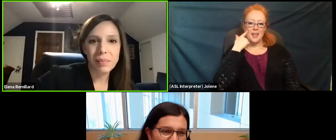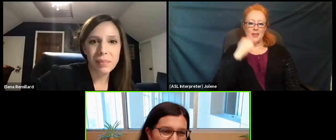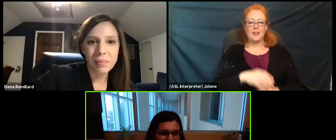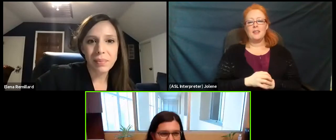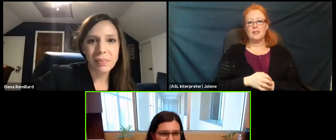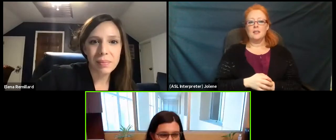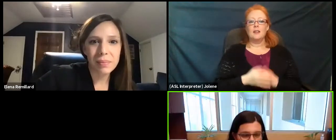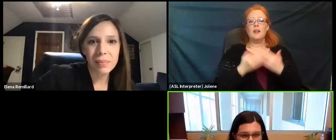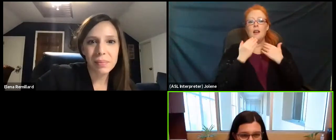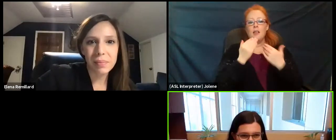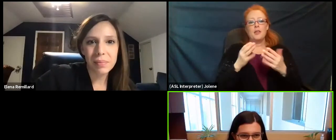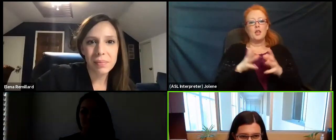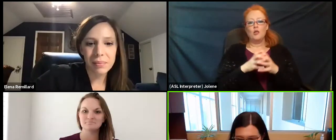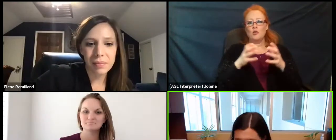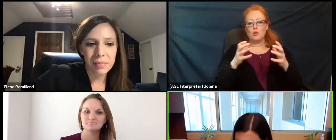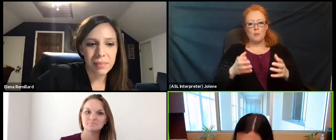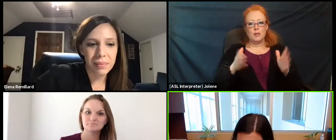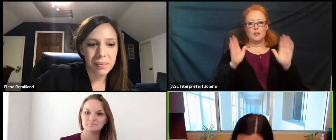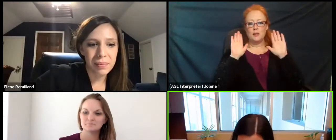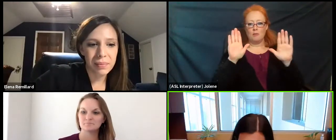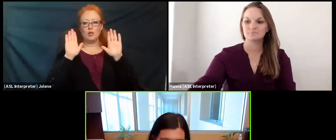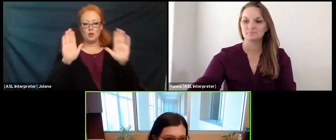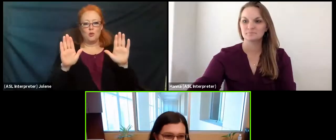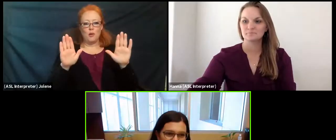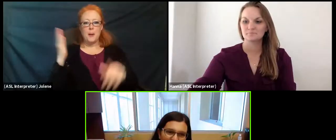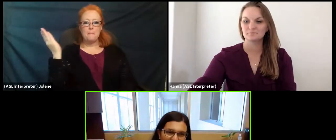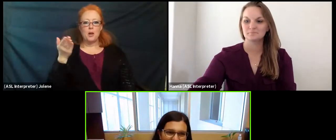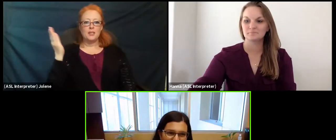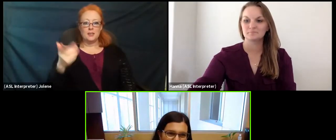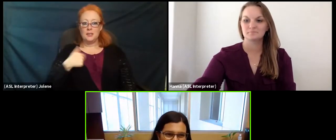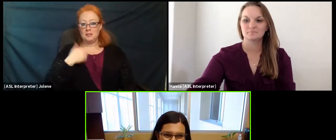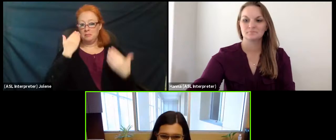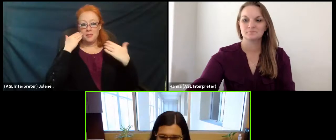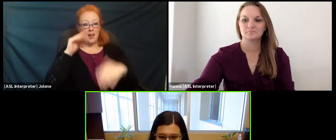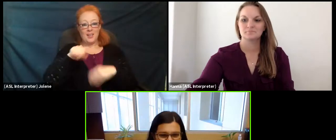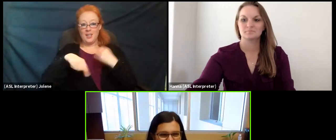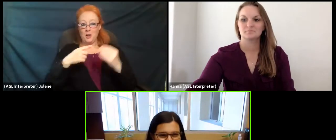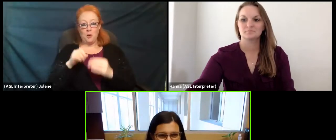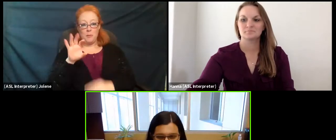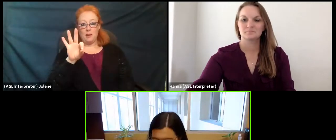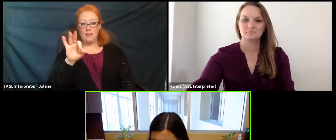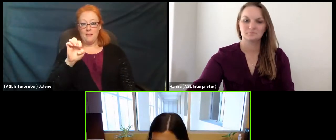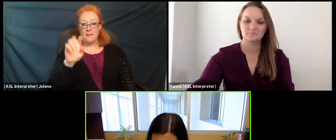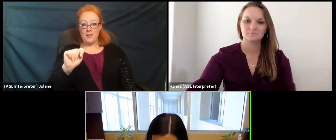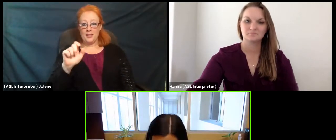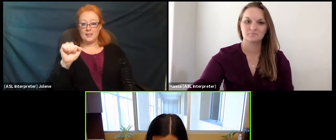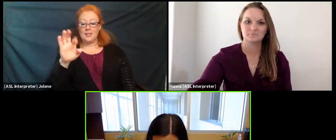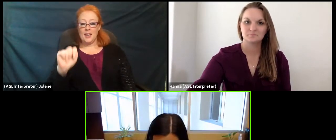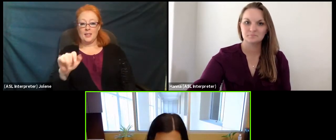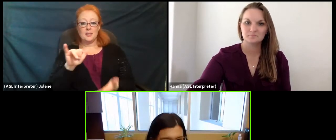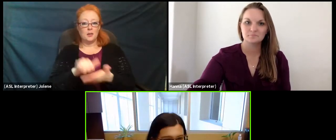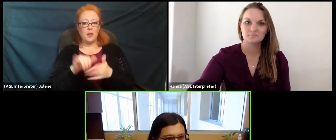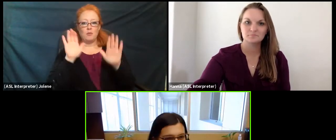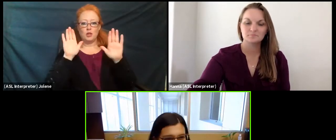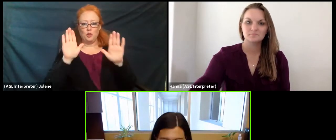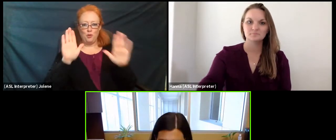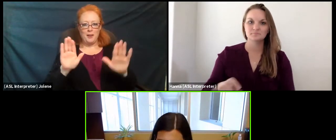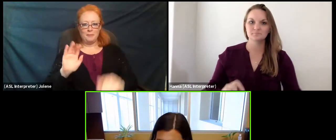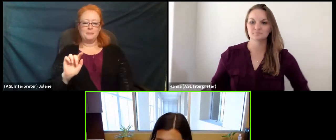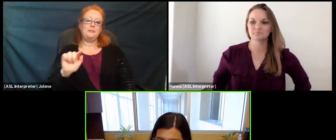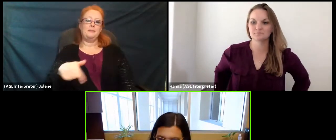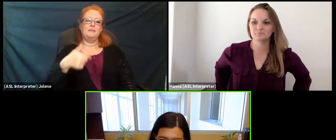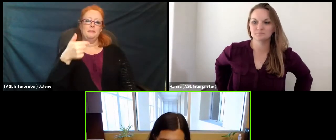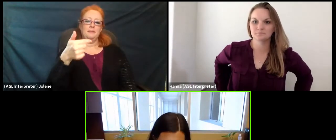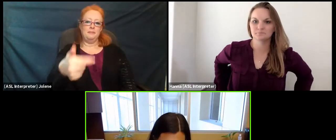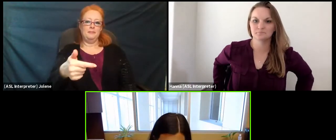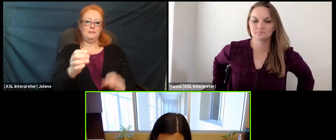so much. That was a great presentation, Elena. I didn't know too much about the FAST Act, so that was great to learn about that. So just